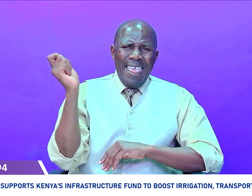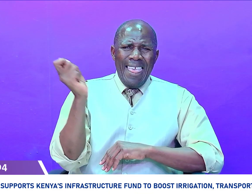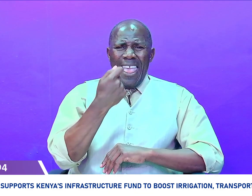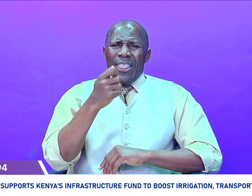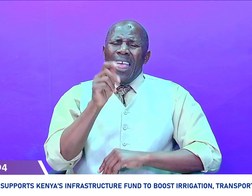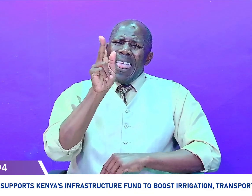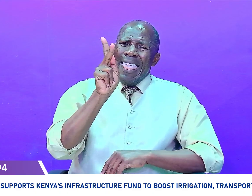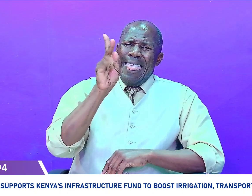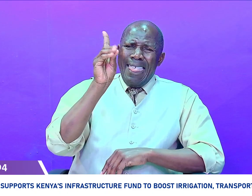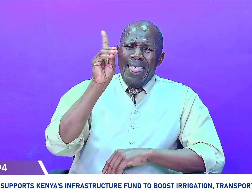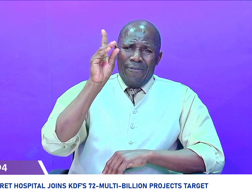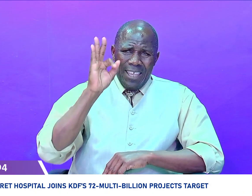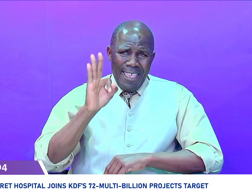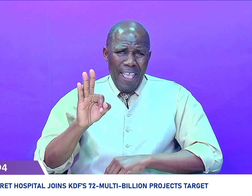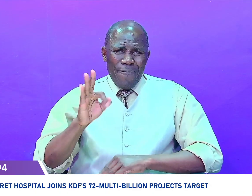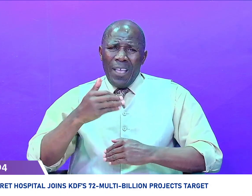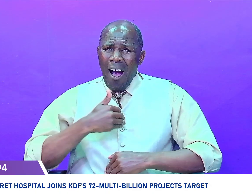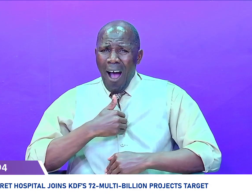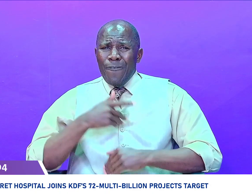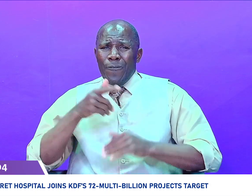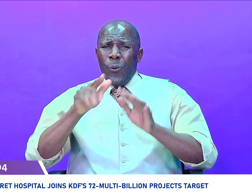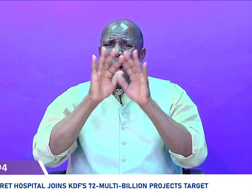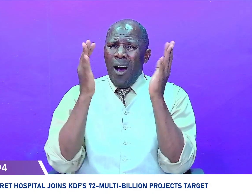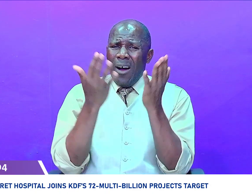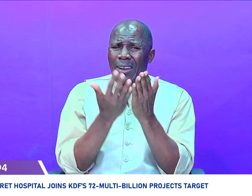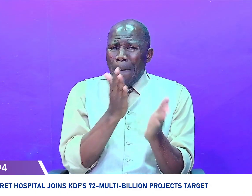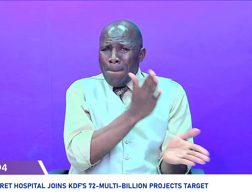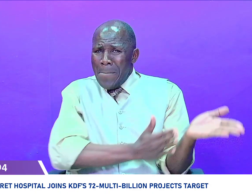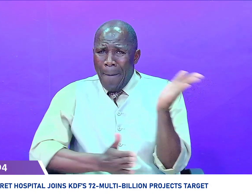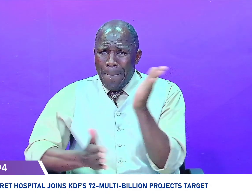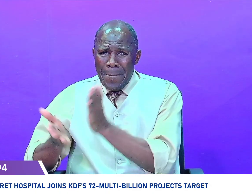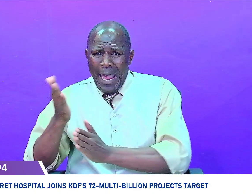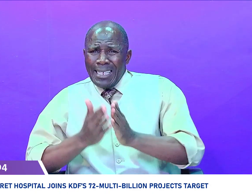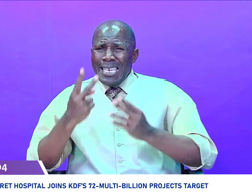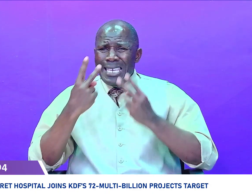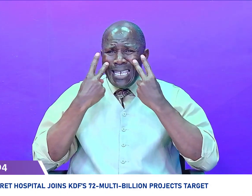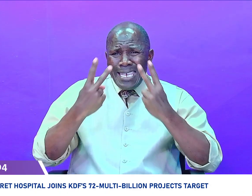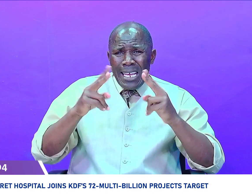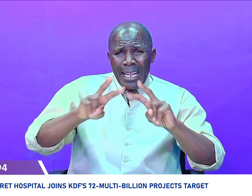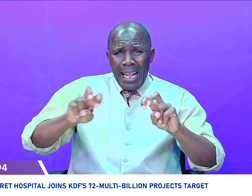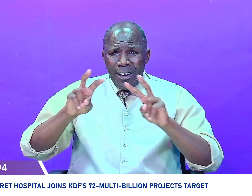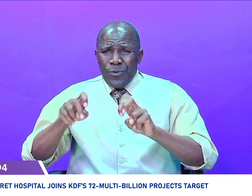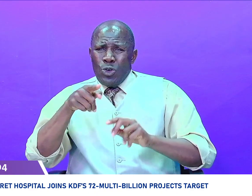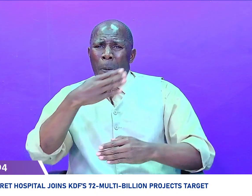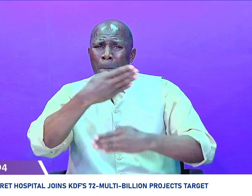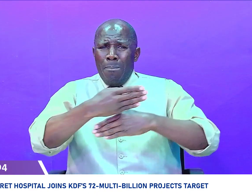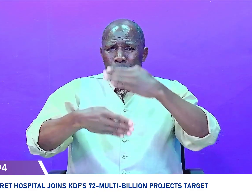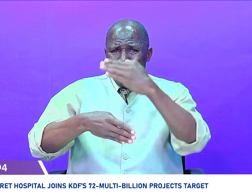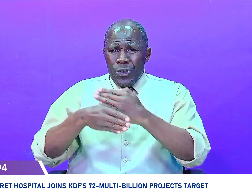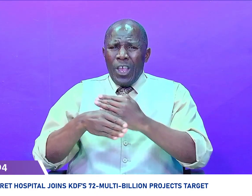Moving on, the Kenya Defence Forces, KDF, has unveiled plans to oversee